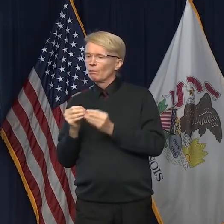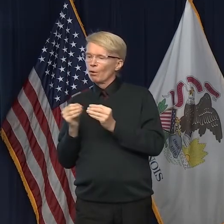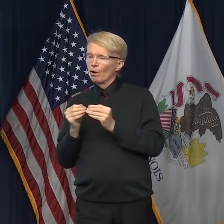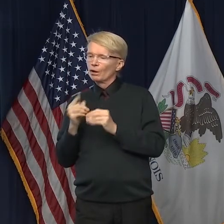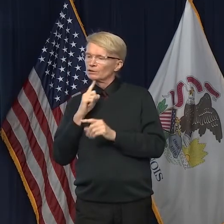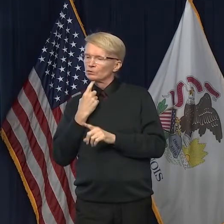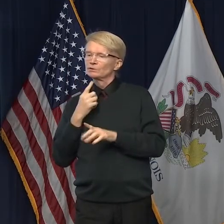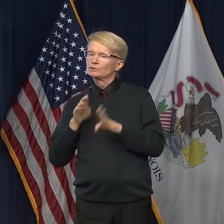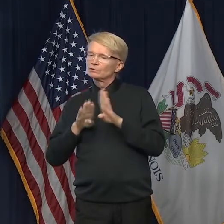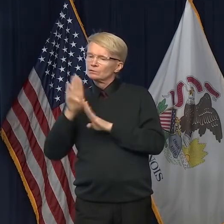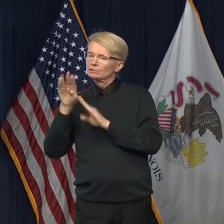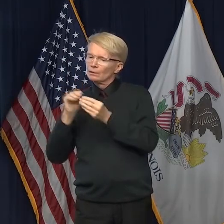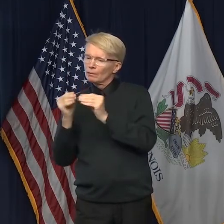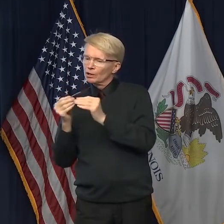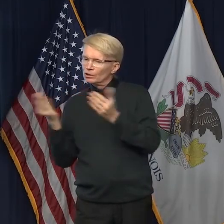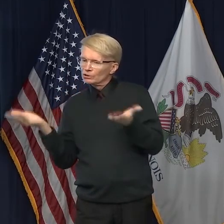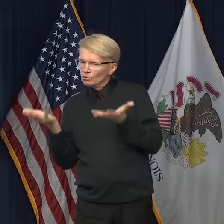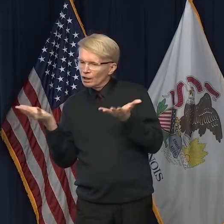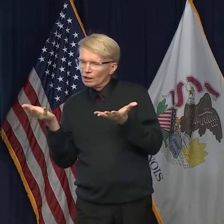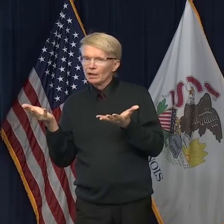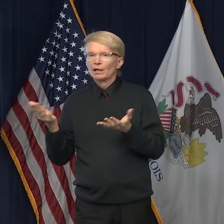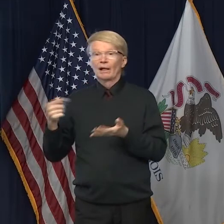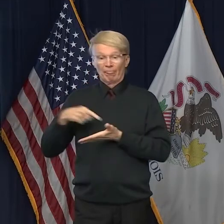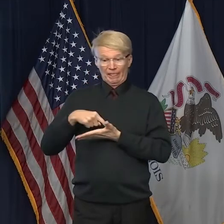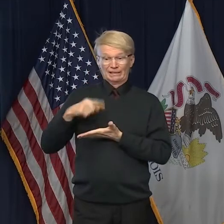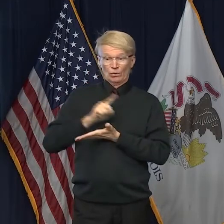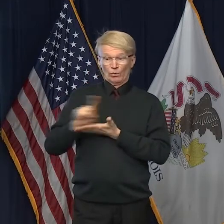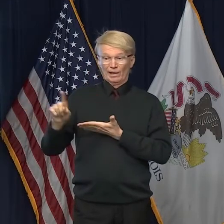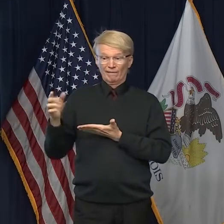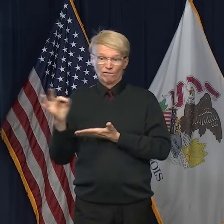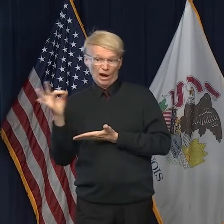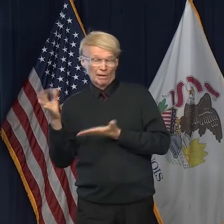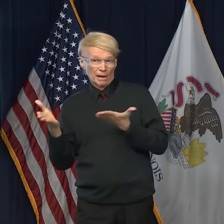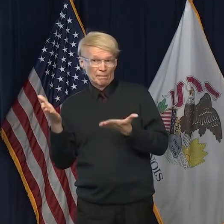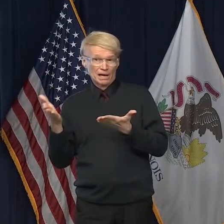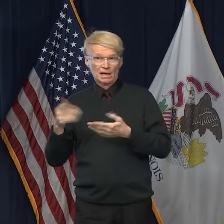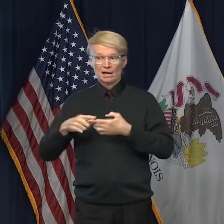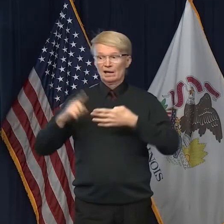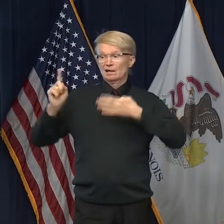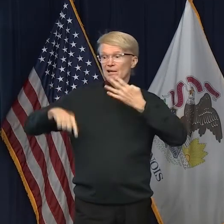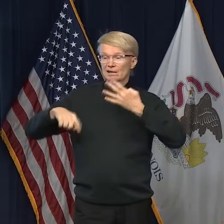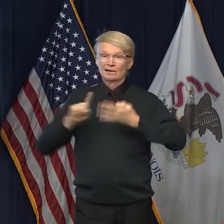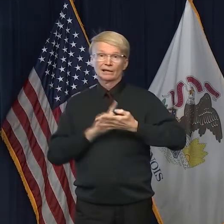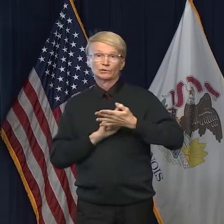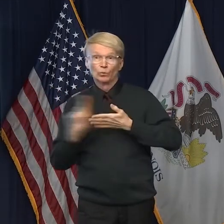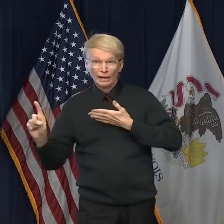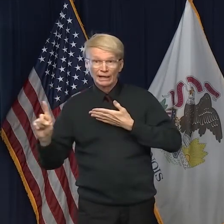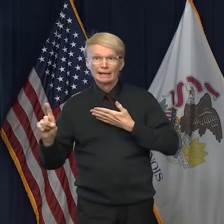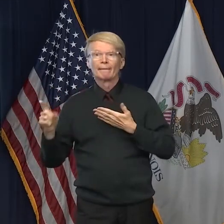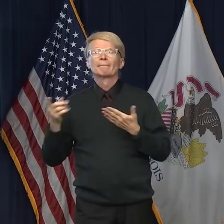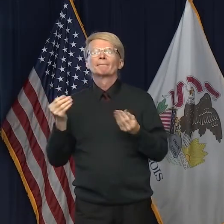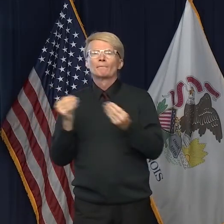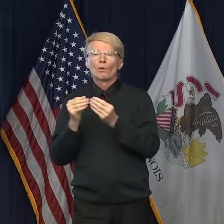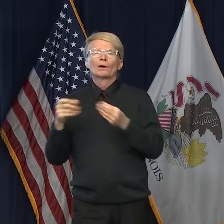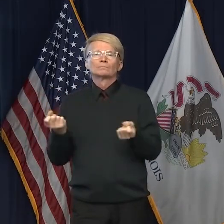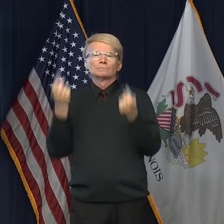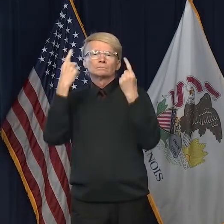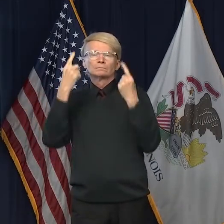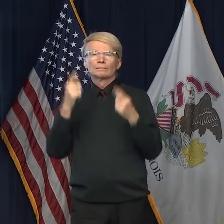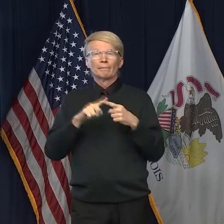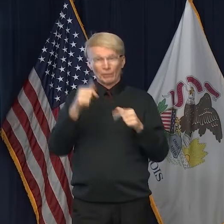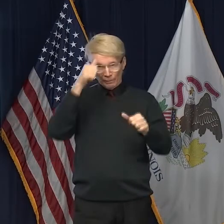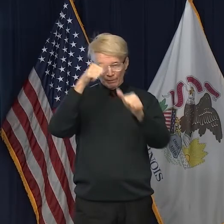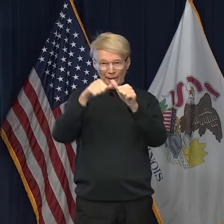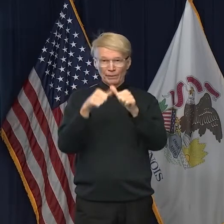this week and next week, we will really kind of get a better handle. Cases, remember, there's a timeline. The cases